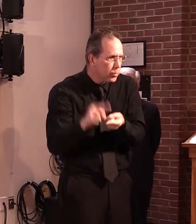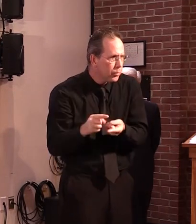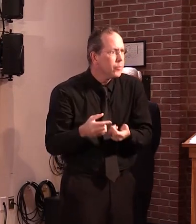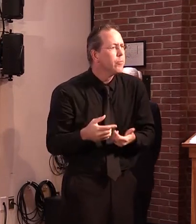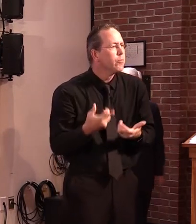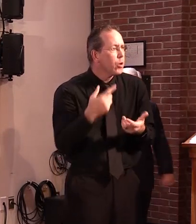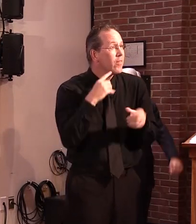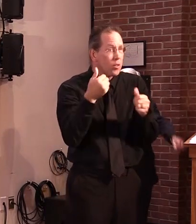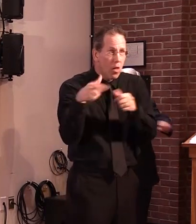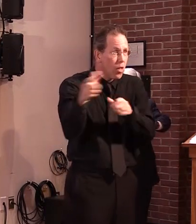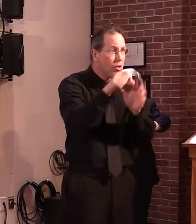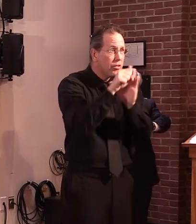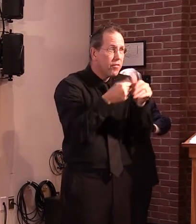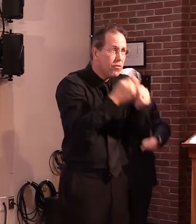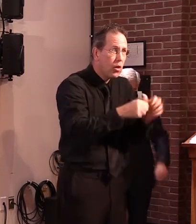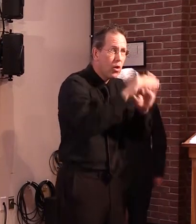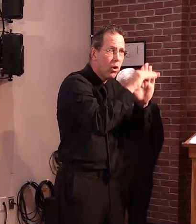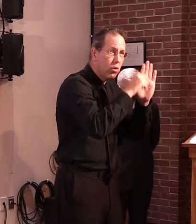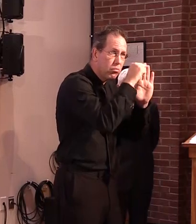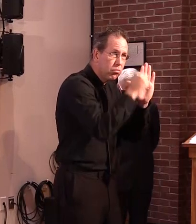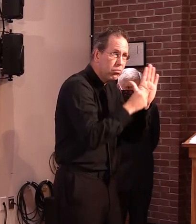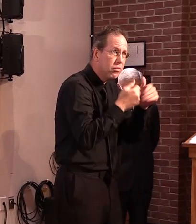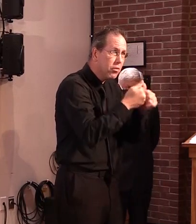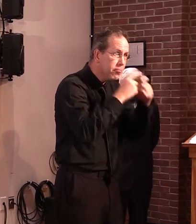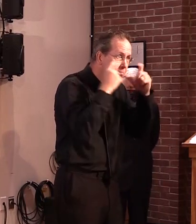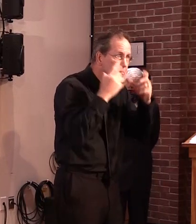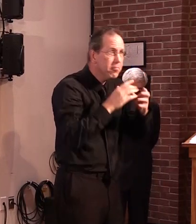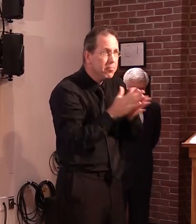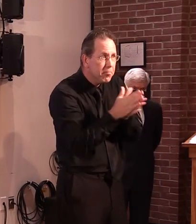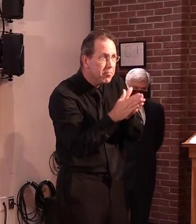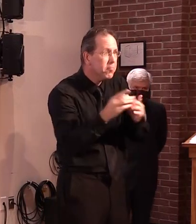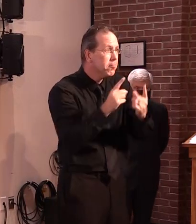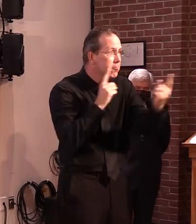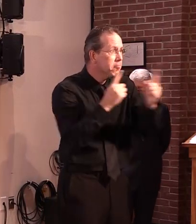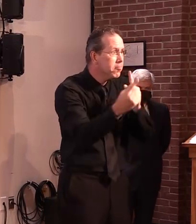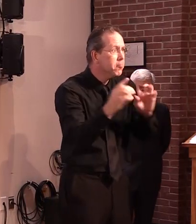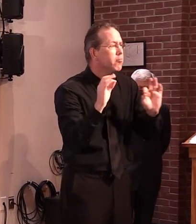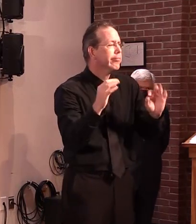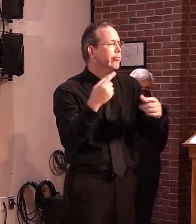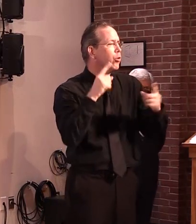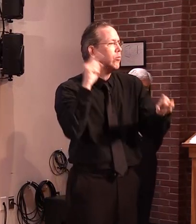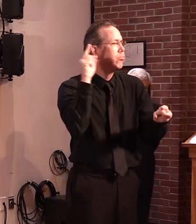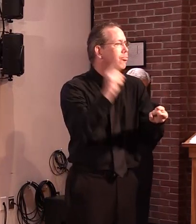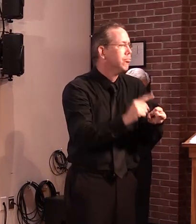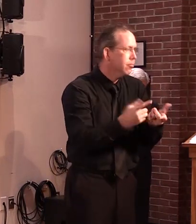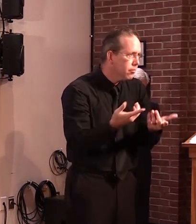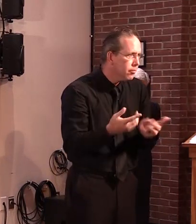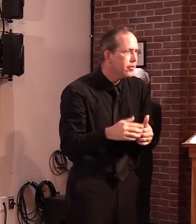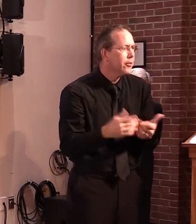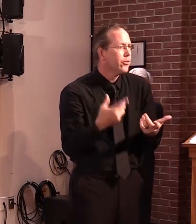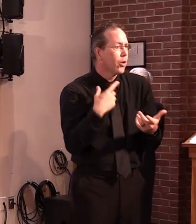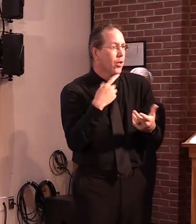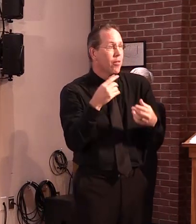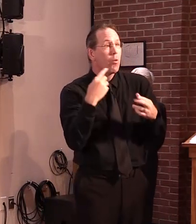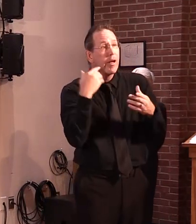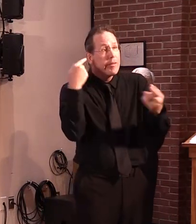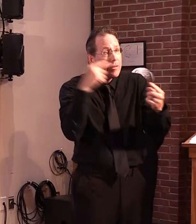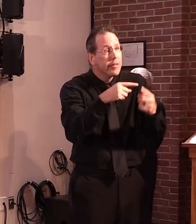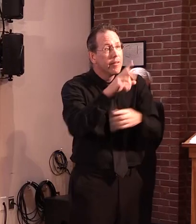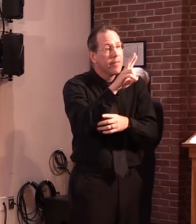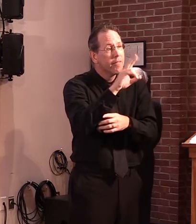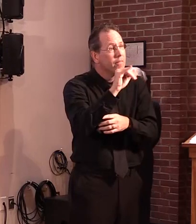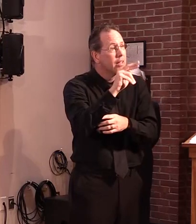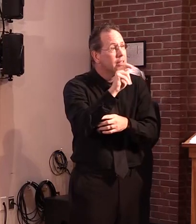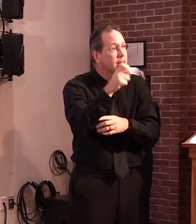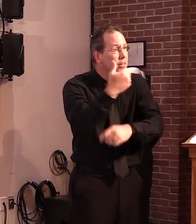get a vaccine, and let me get to that point because we haven't mentioned it yet, which I think will be, you know, knowing that we have a safe